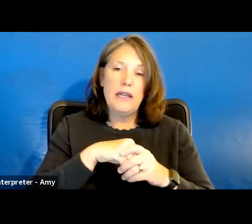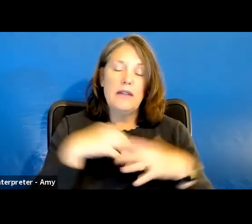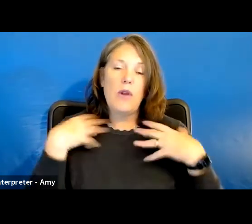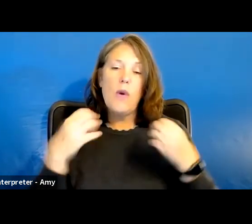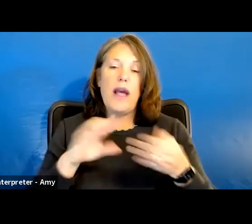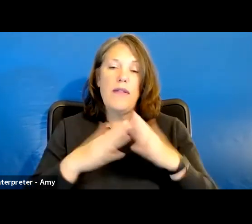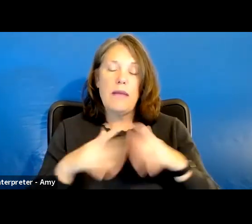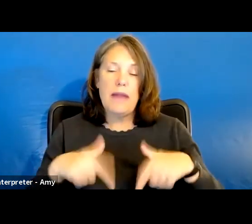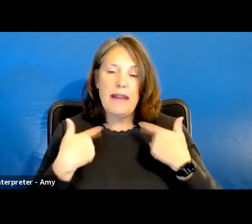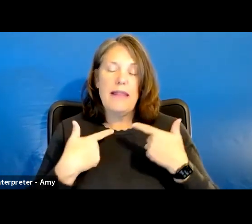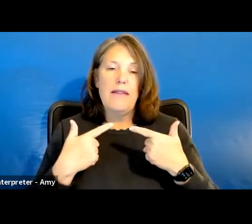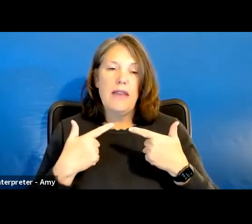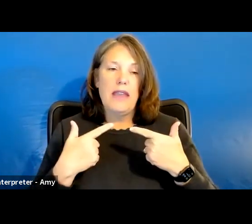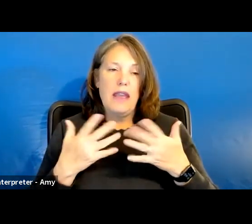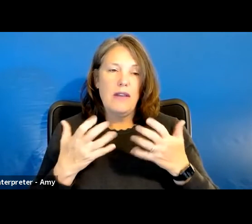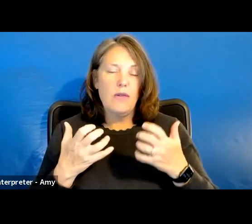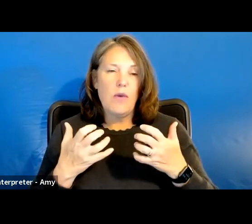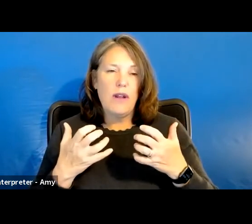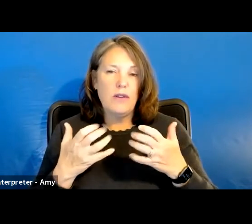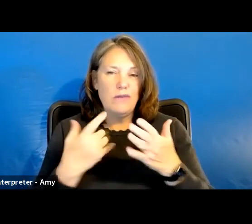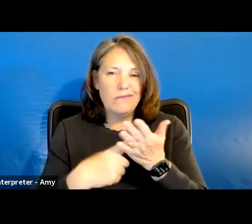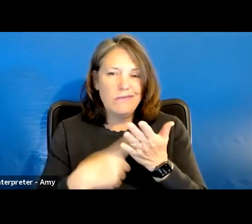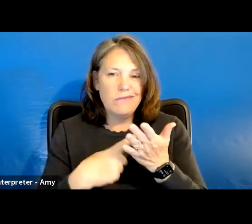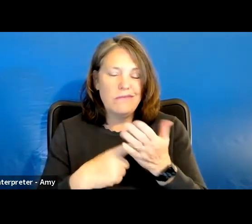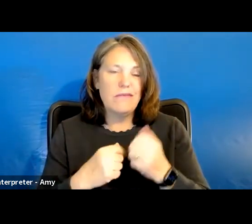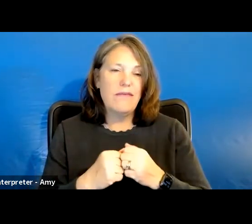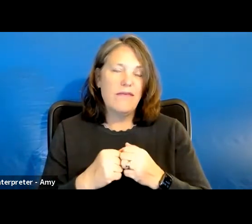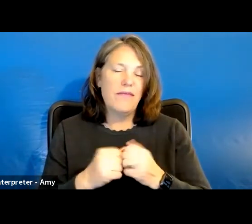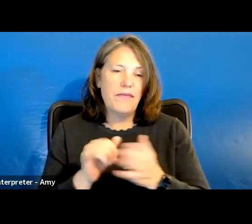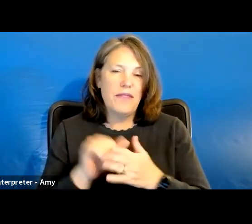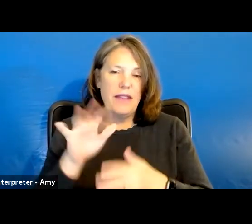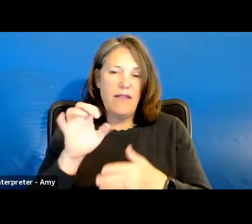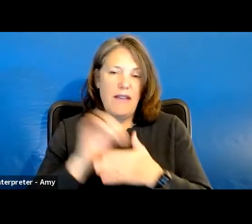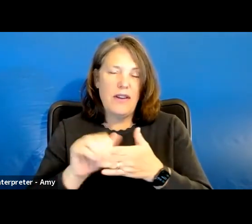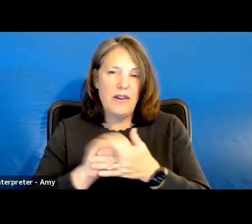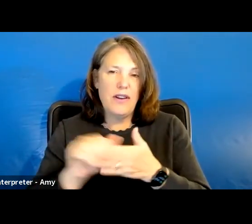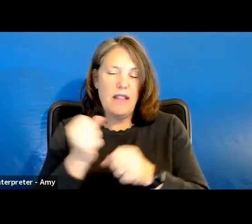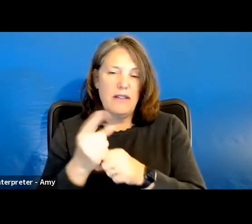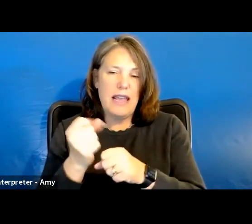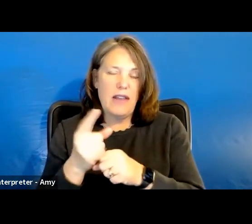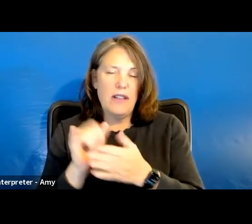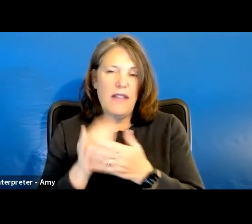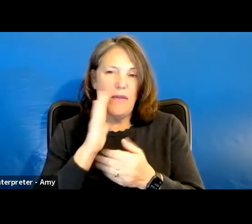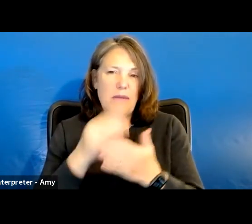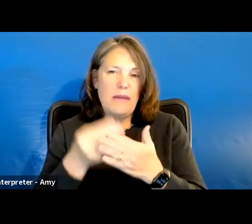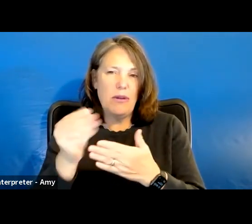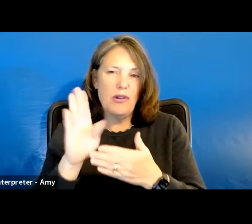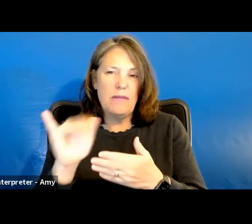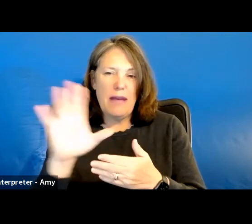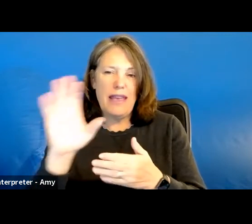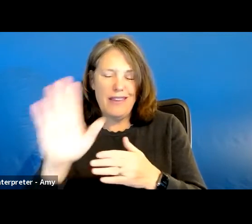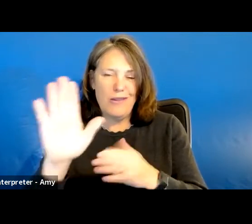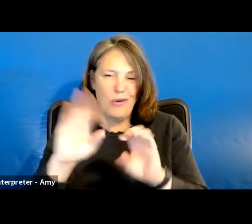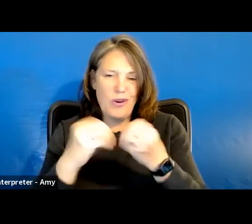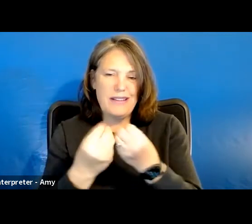Community Living Program, I just want to quickly cover, is $500 annually. That would be purchased by your organization